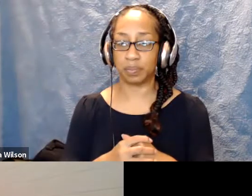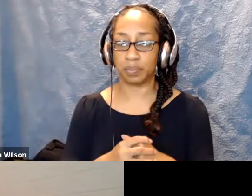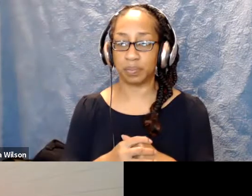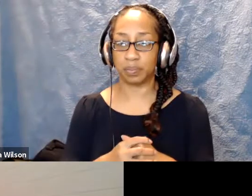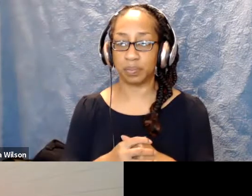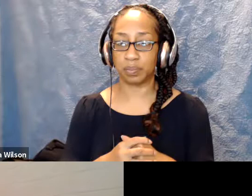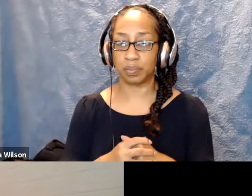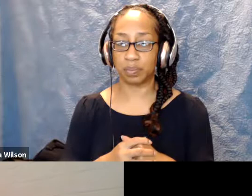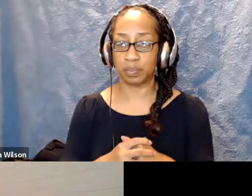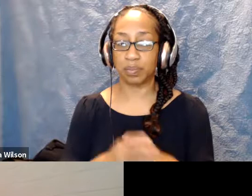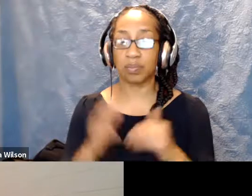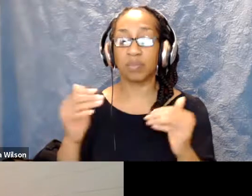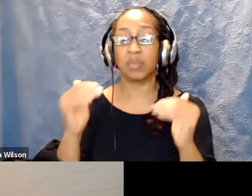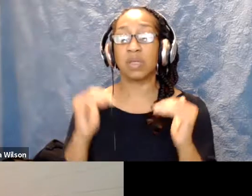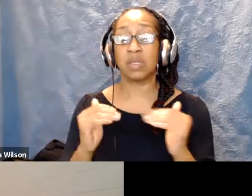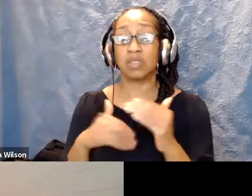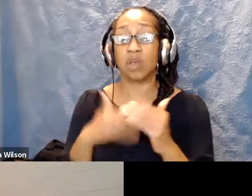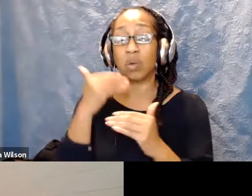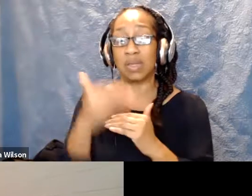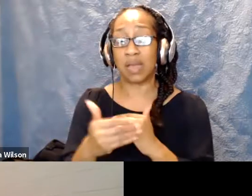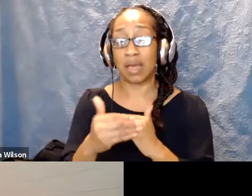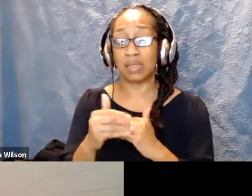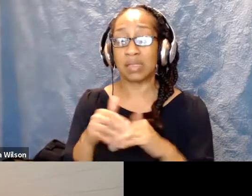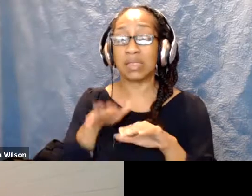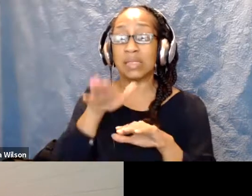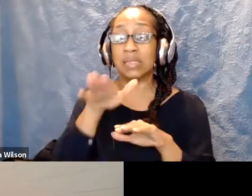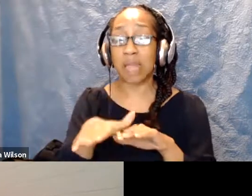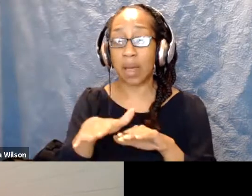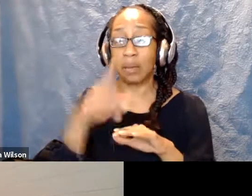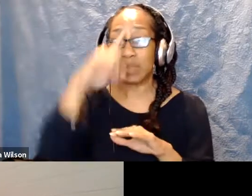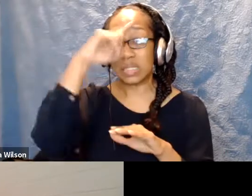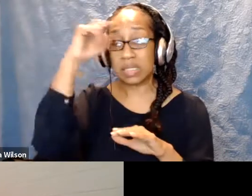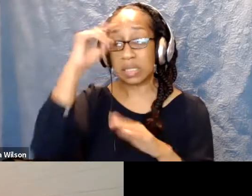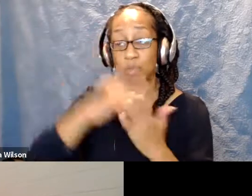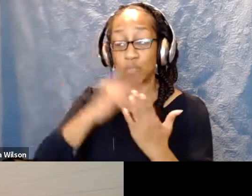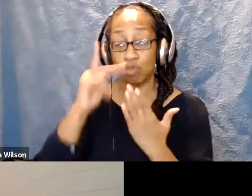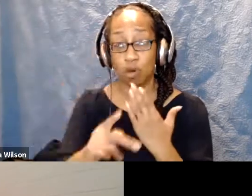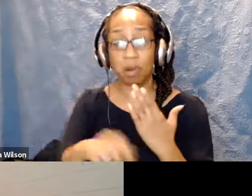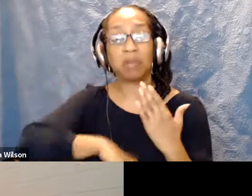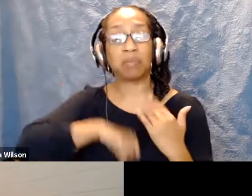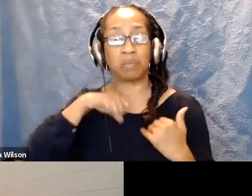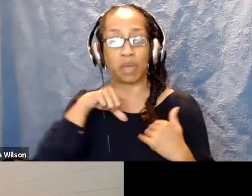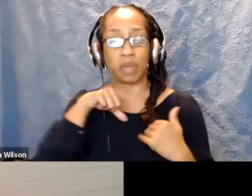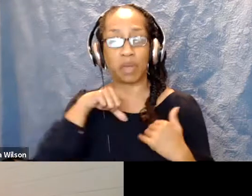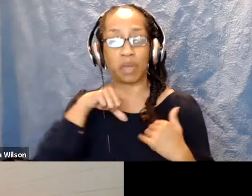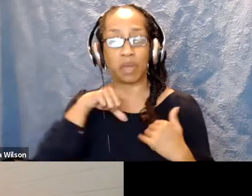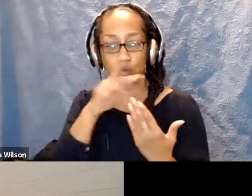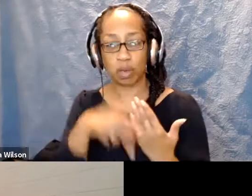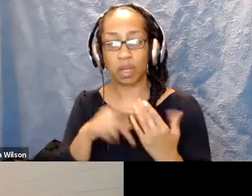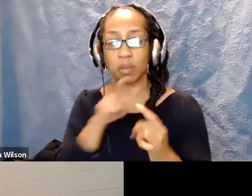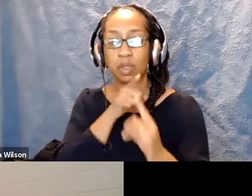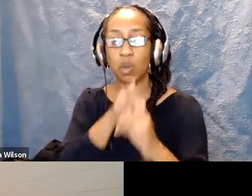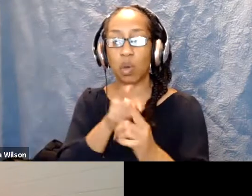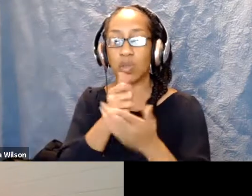So our Next Step summer program is something that we're really proud of. It's an initiative to prepare high school students